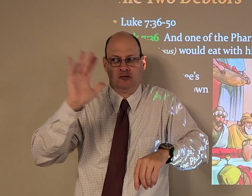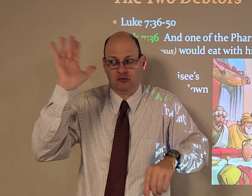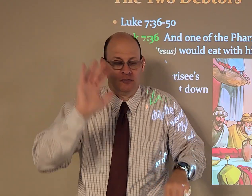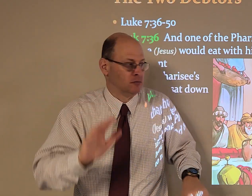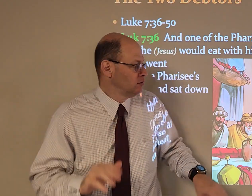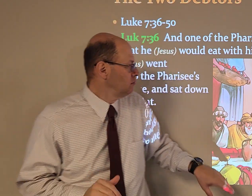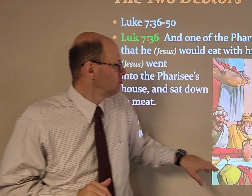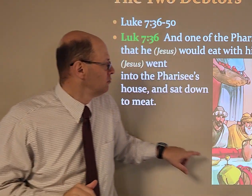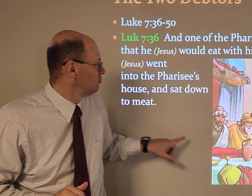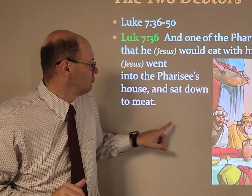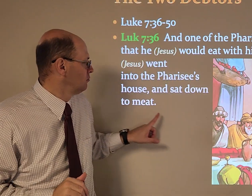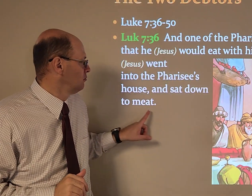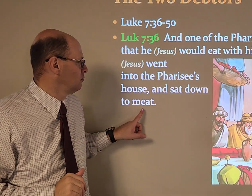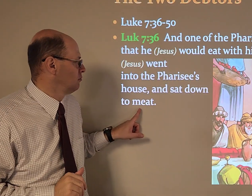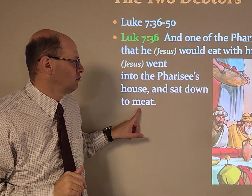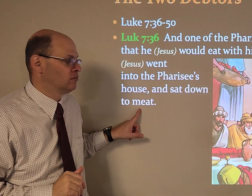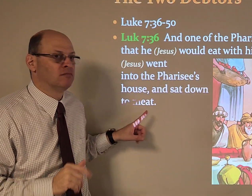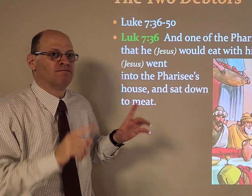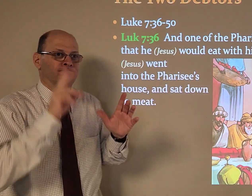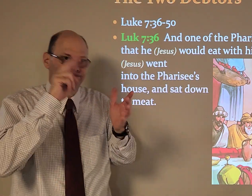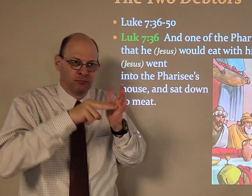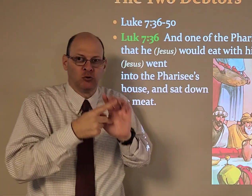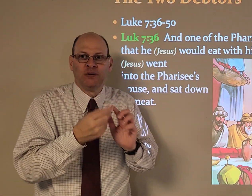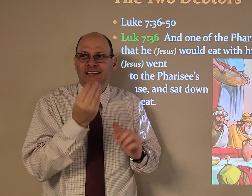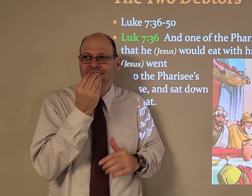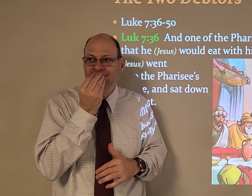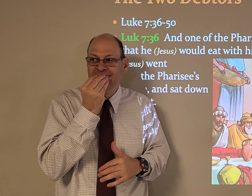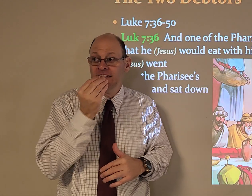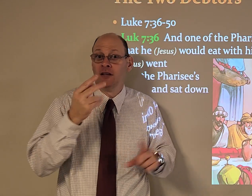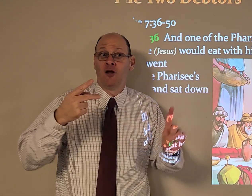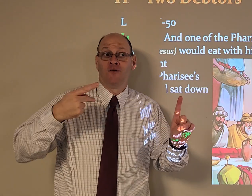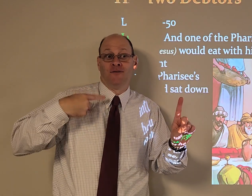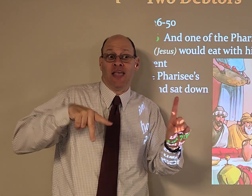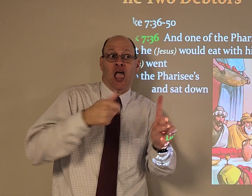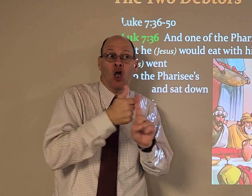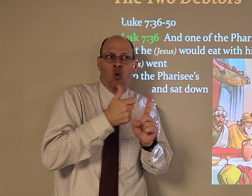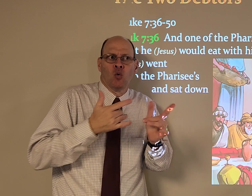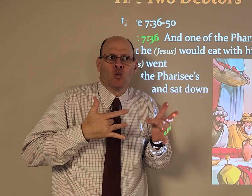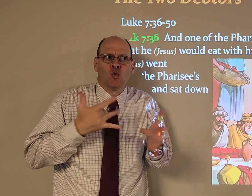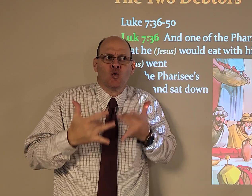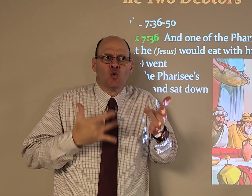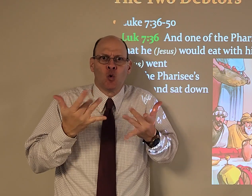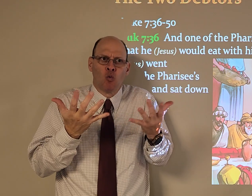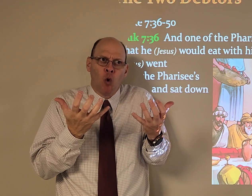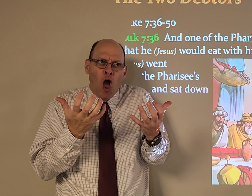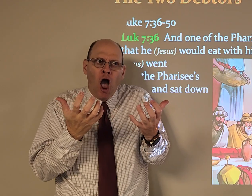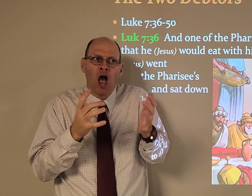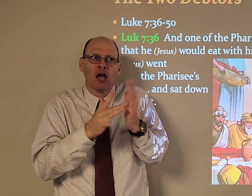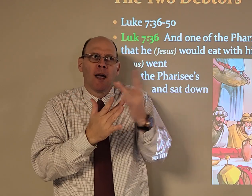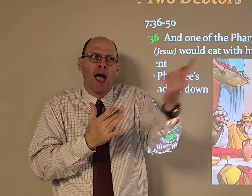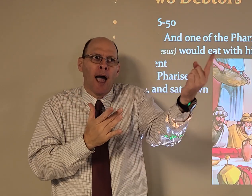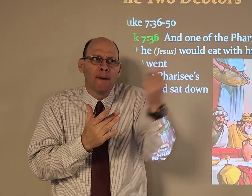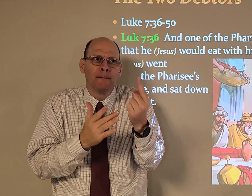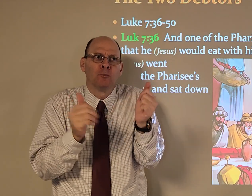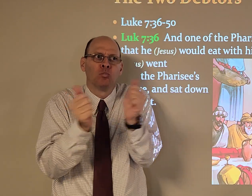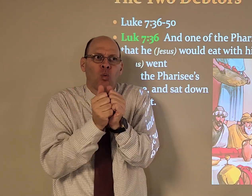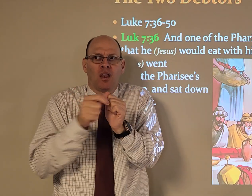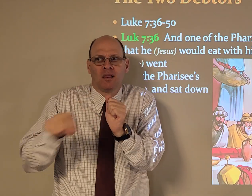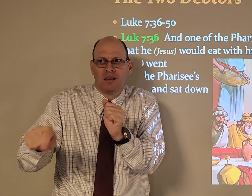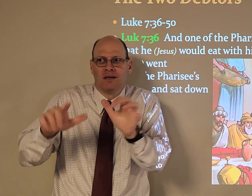And the tradition of the old, the biblical times, when they would eat, they would gather around. These tables was basically low to